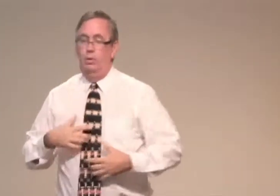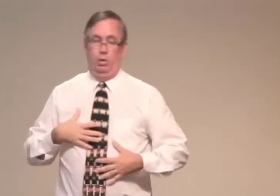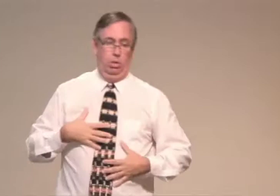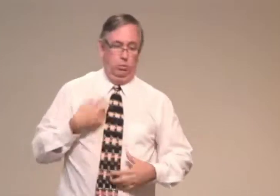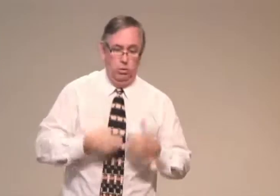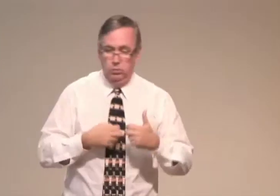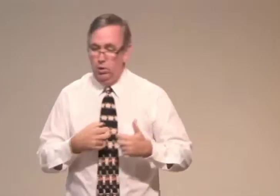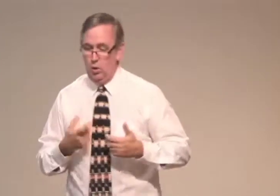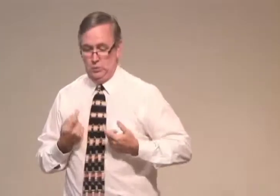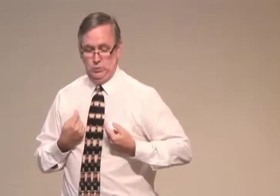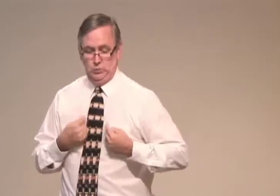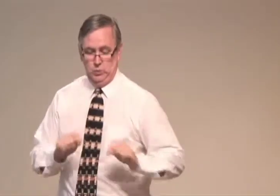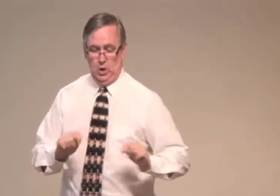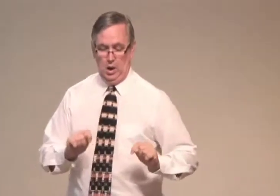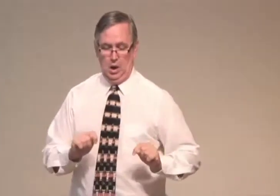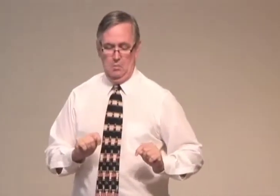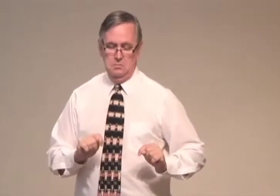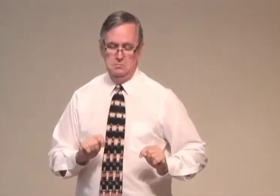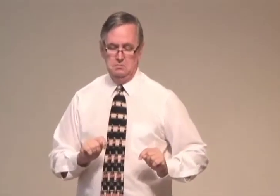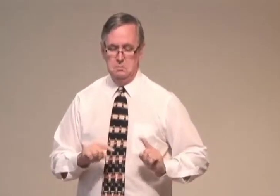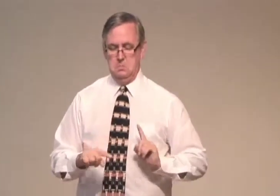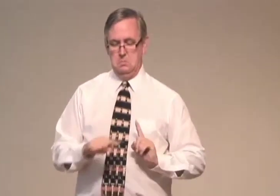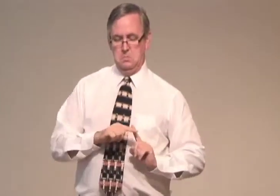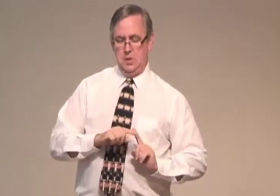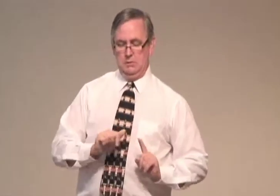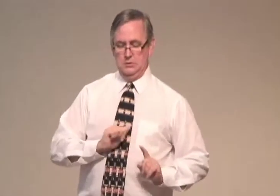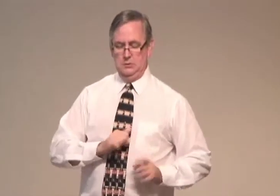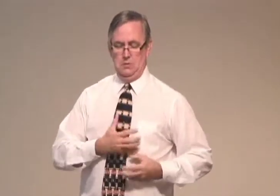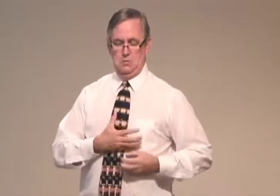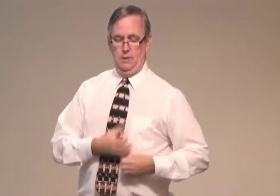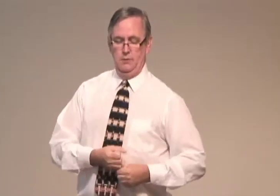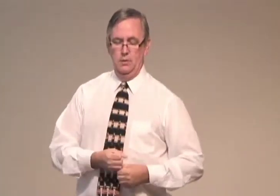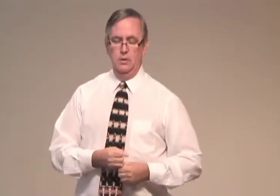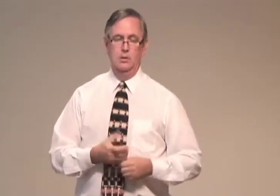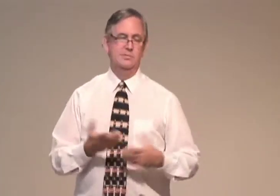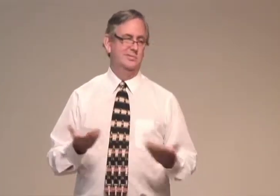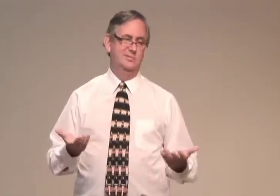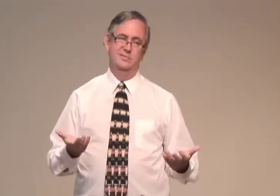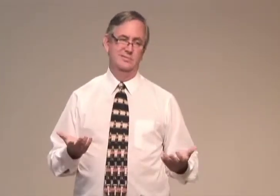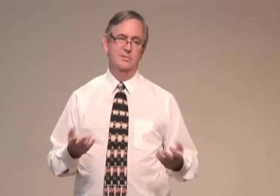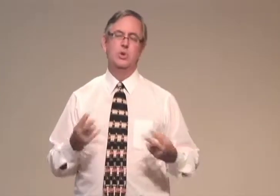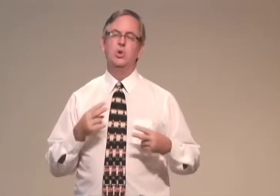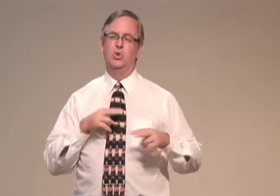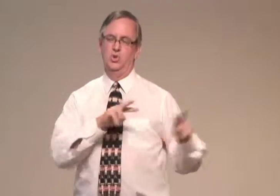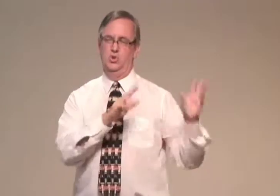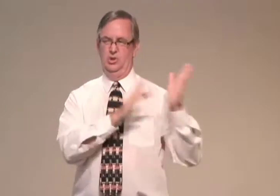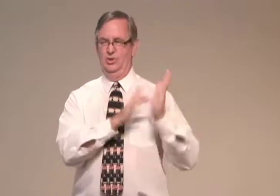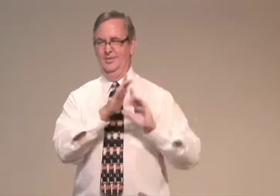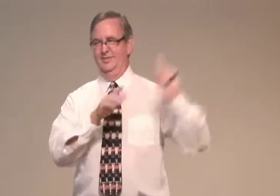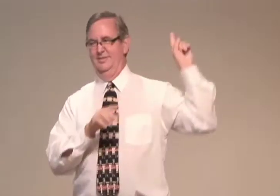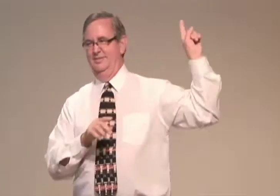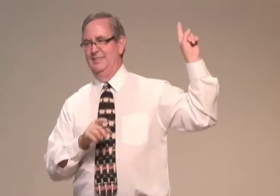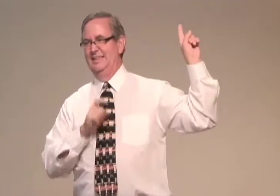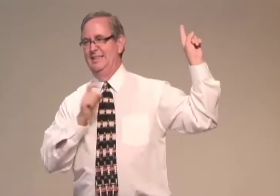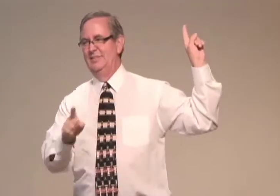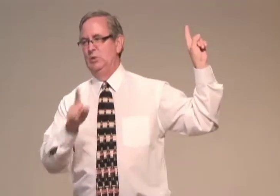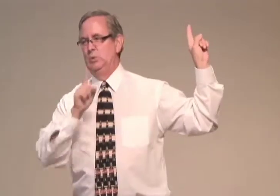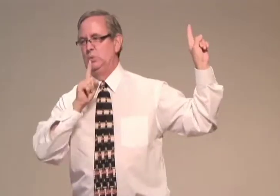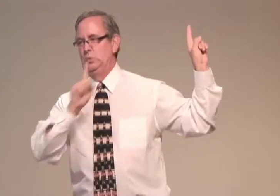situation at church. or some kind of problem at home and you've been relying on yourself. Just turn it over to